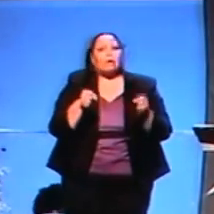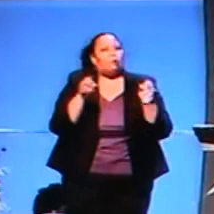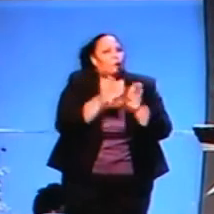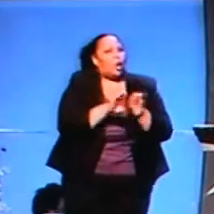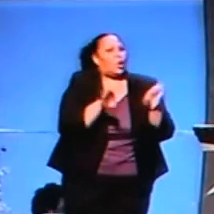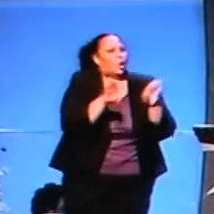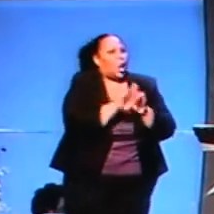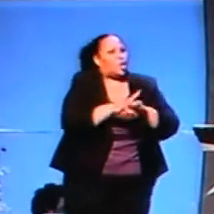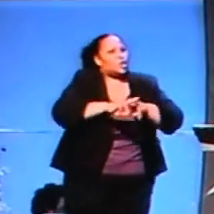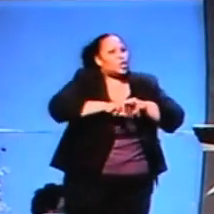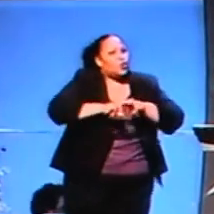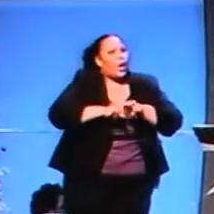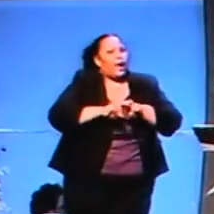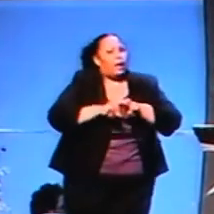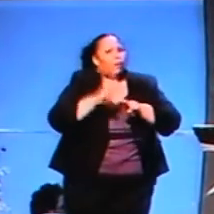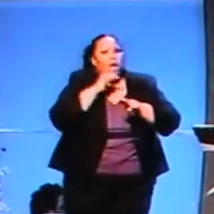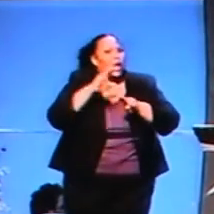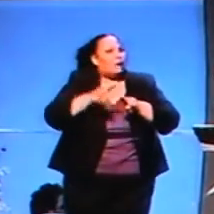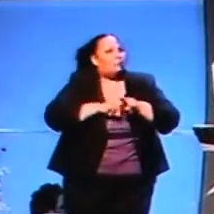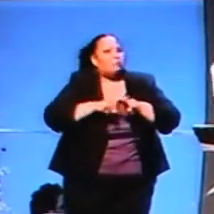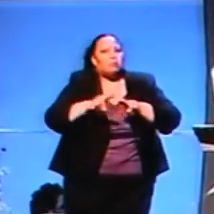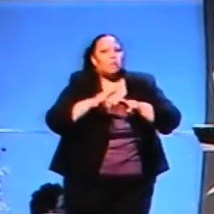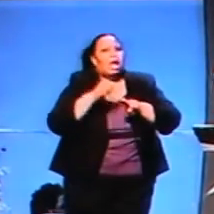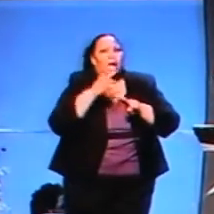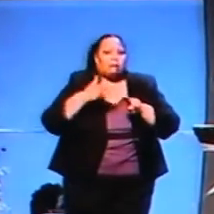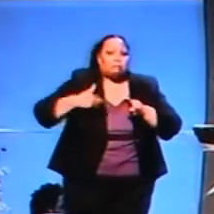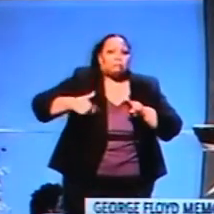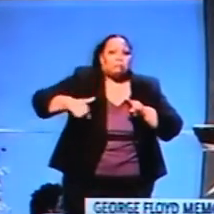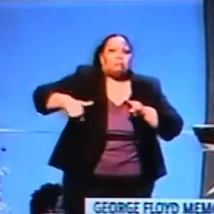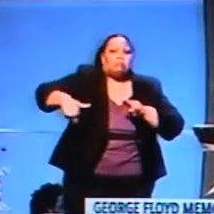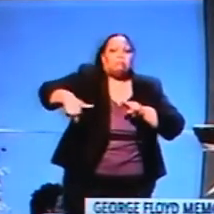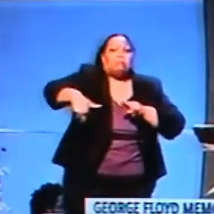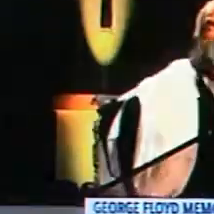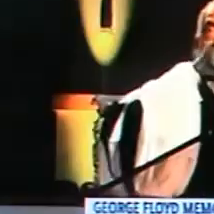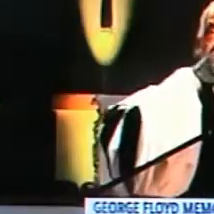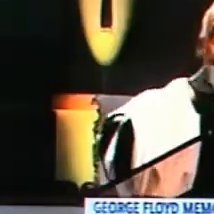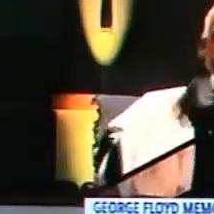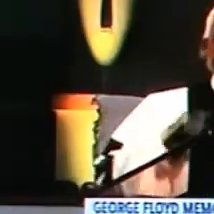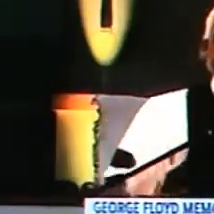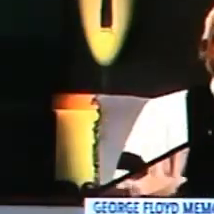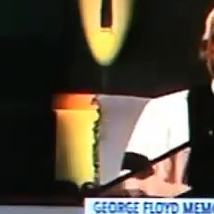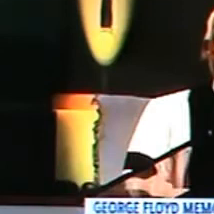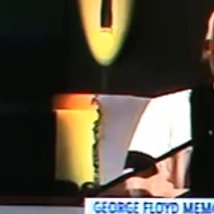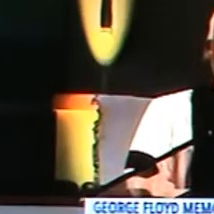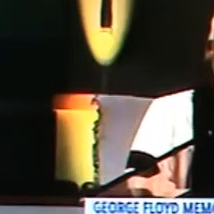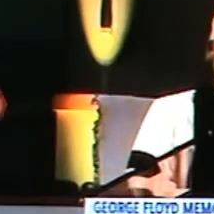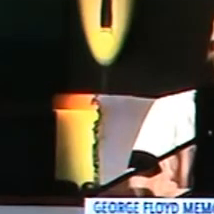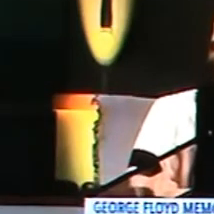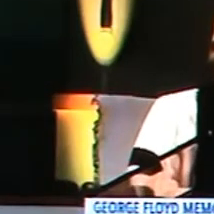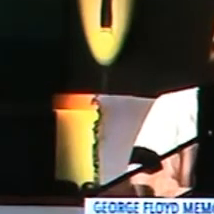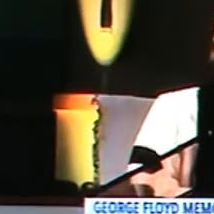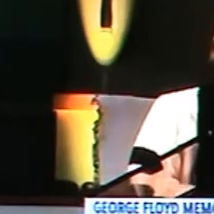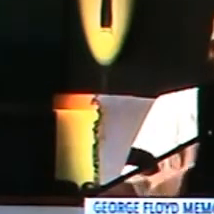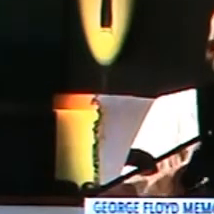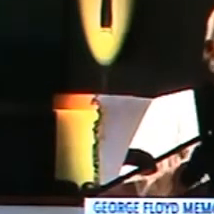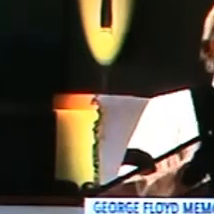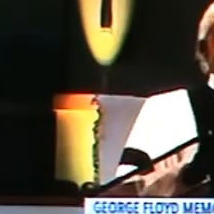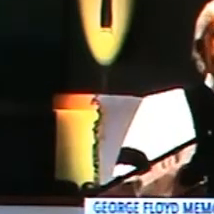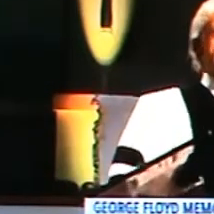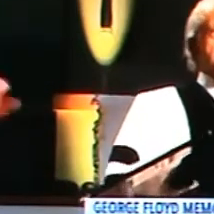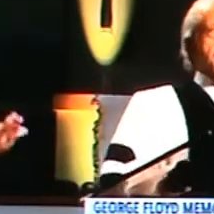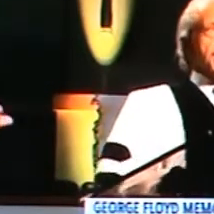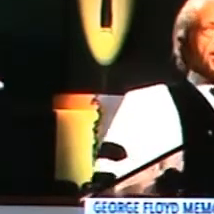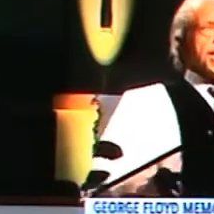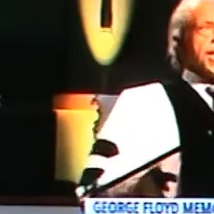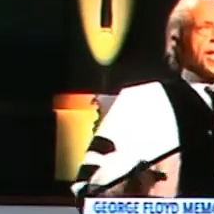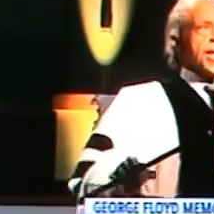closed the trains. I had to walk all the way to my headquarters of Nash Action Network. When we got